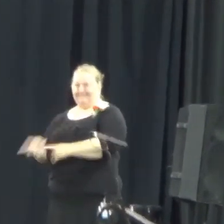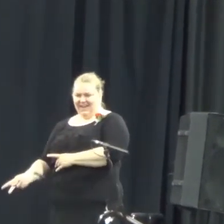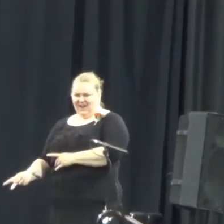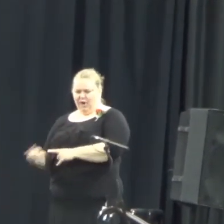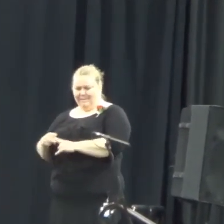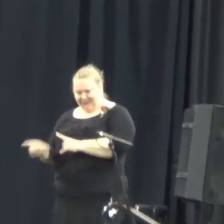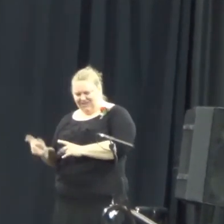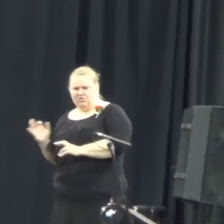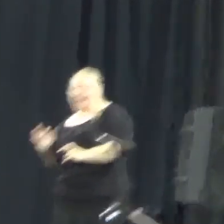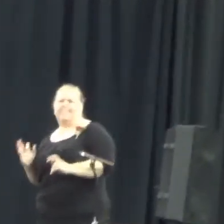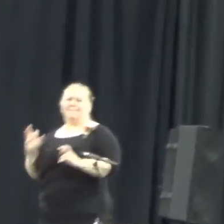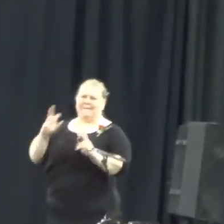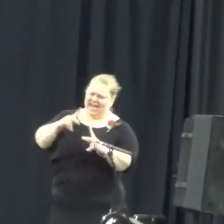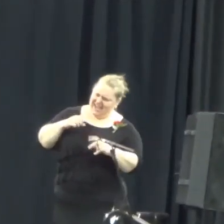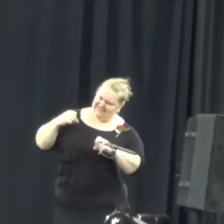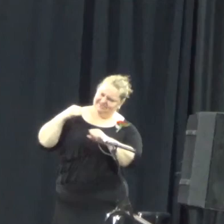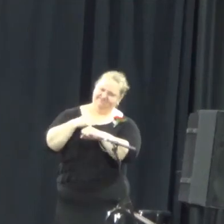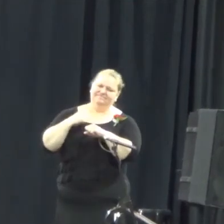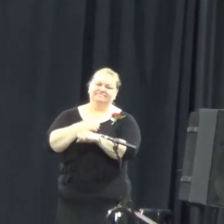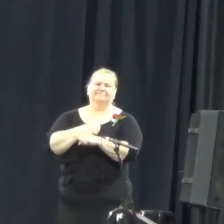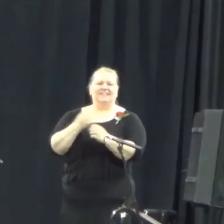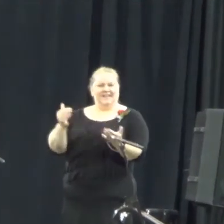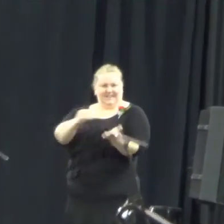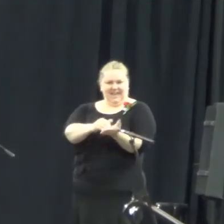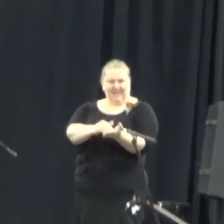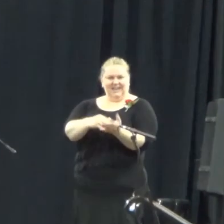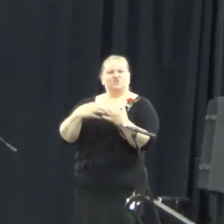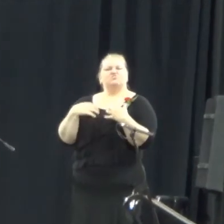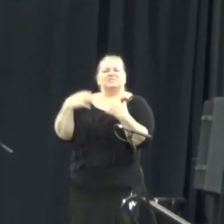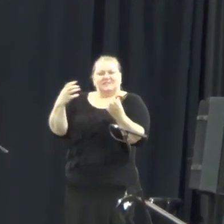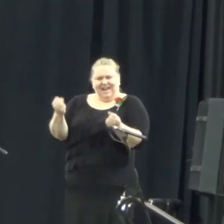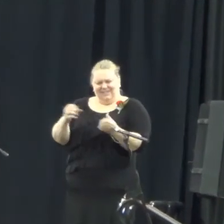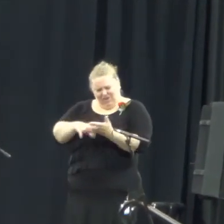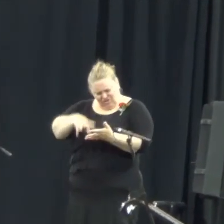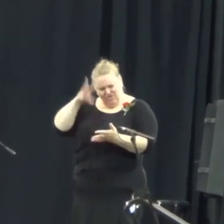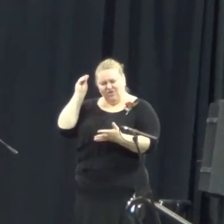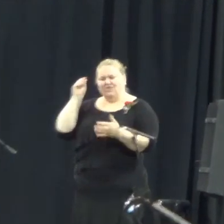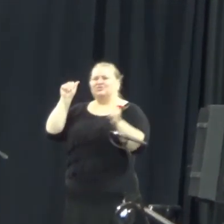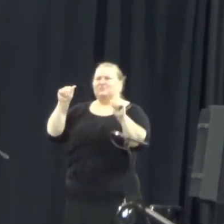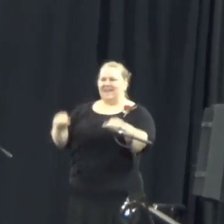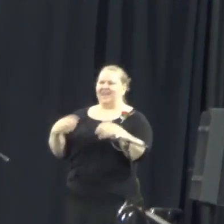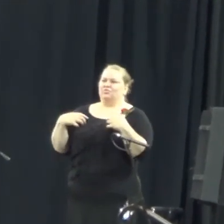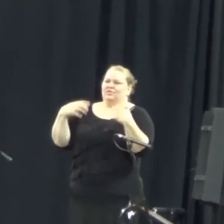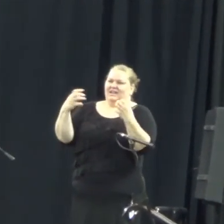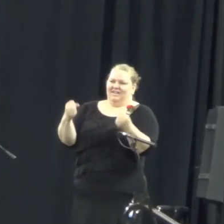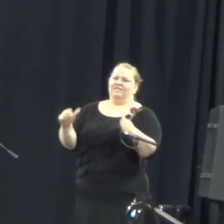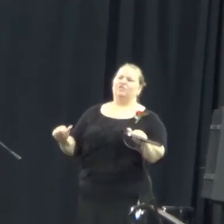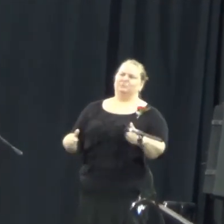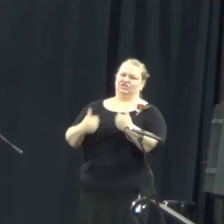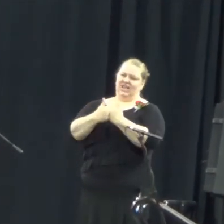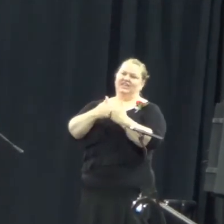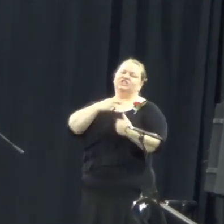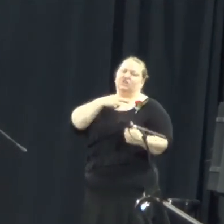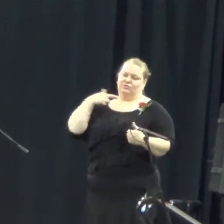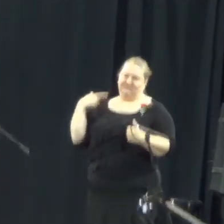bounce back, you try again, you recover, and you learn that you can recover from challenges and